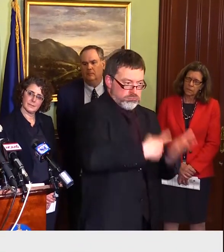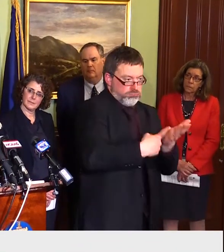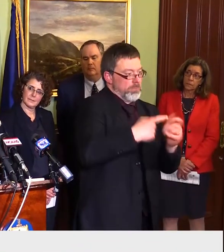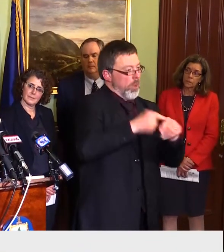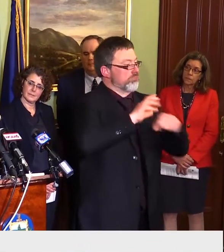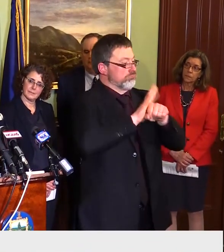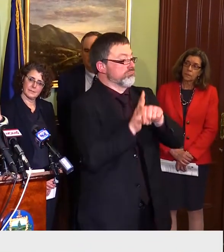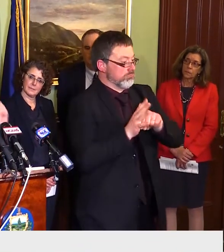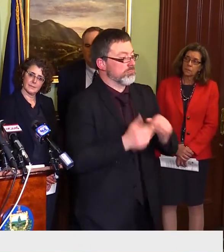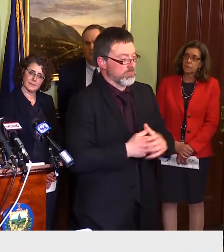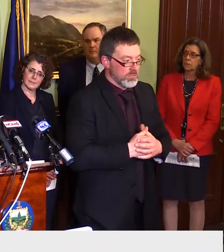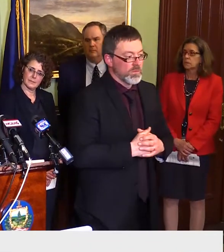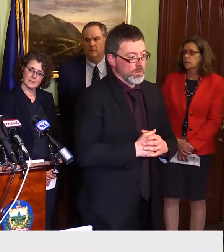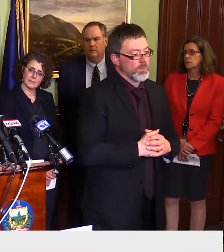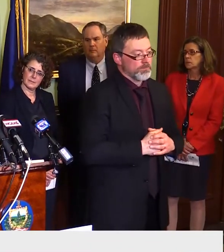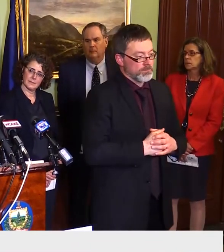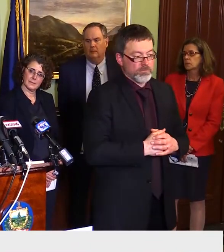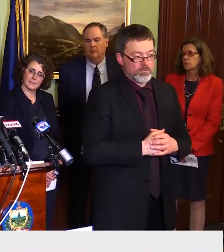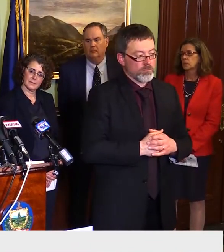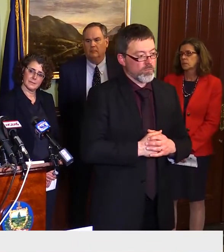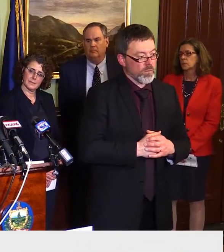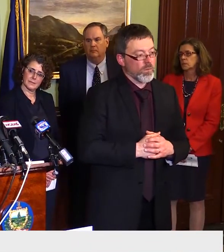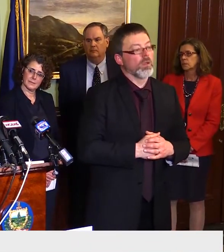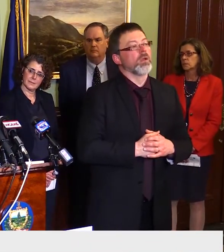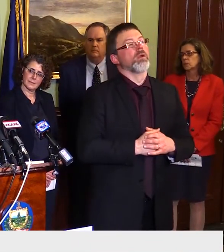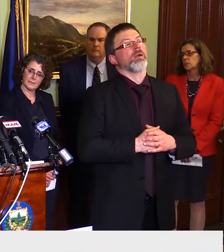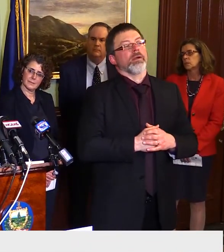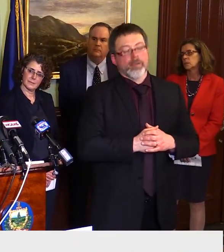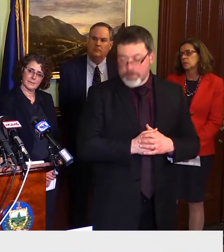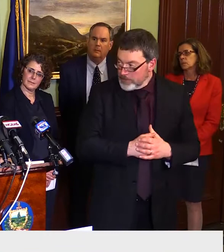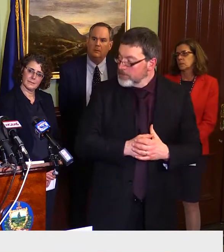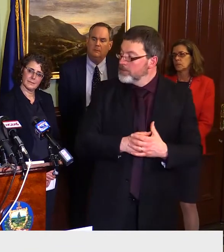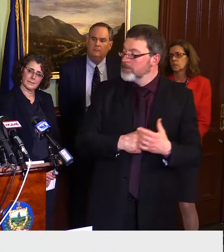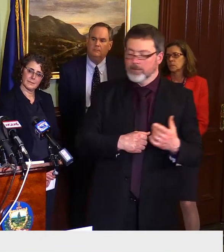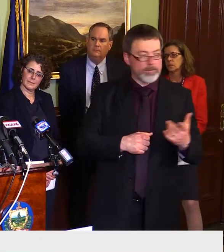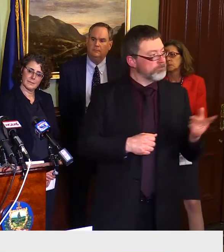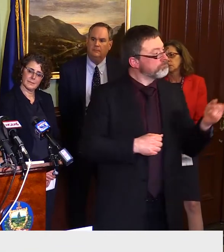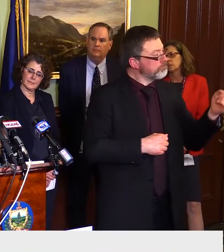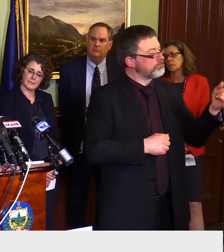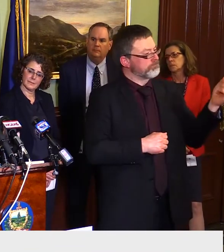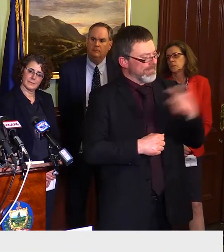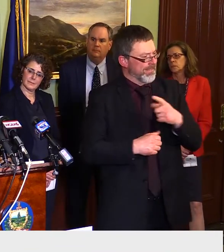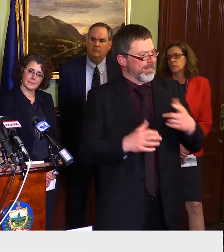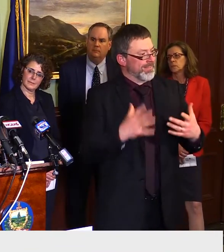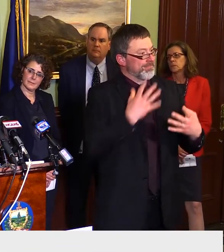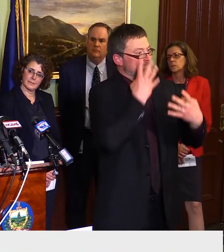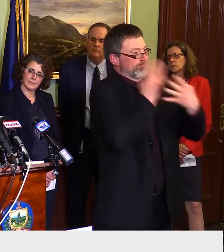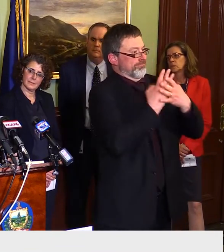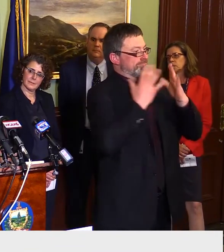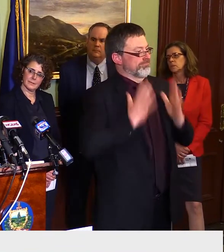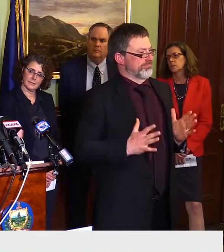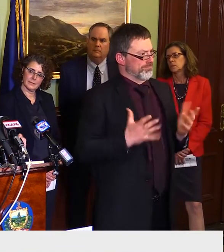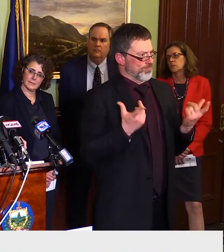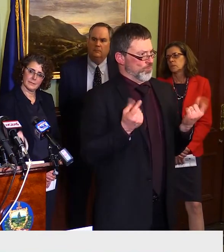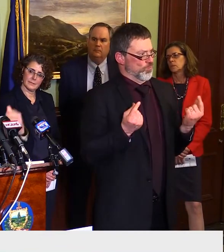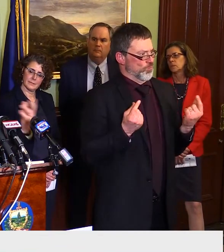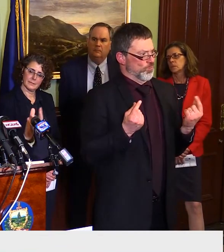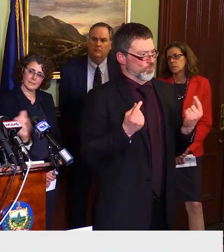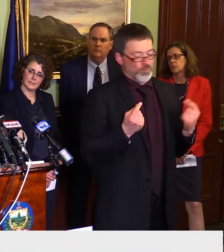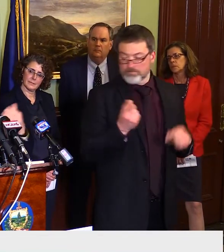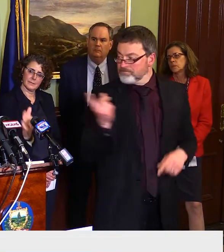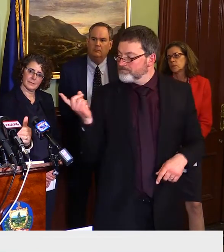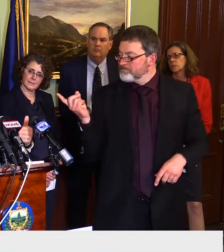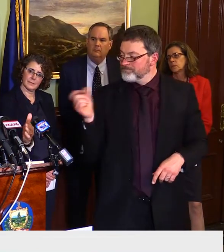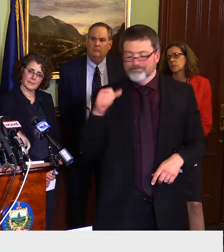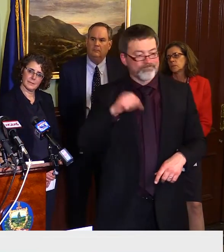supplies and social distancing. For example, today we've instituted video visitation to